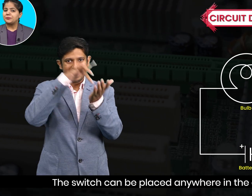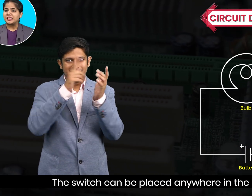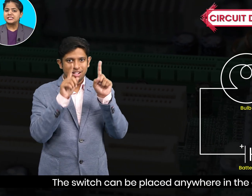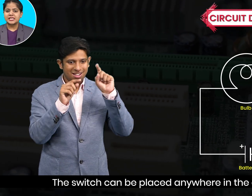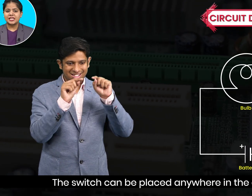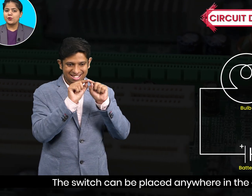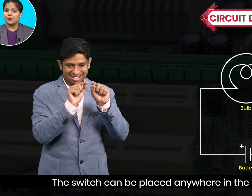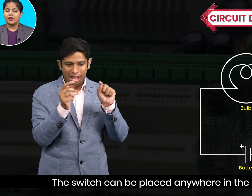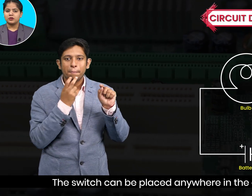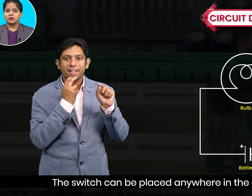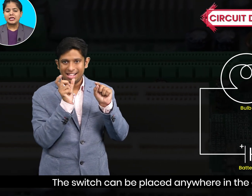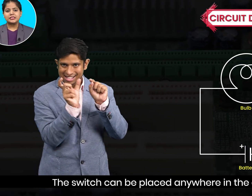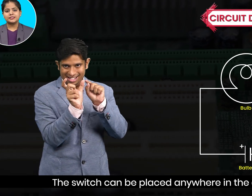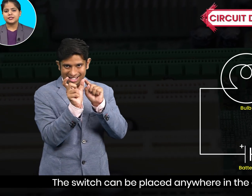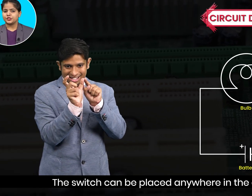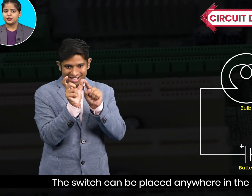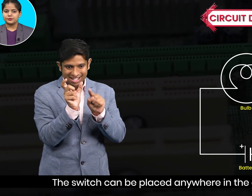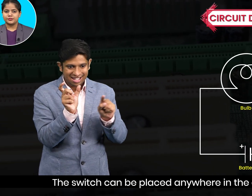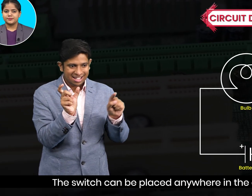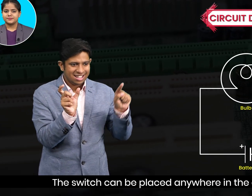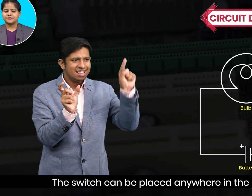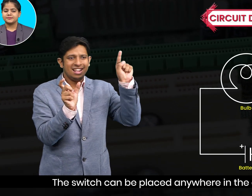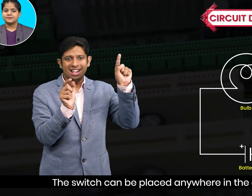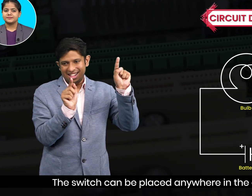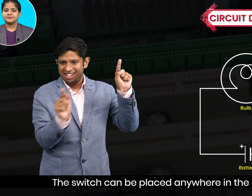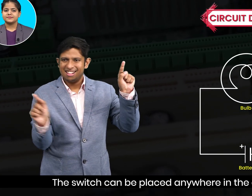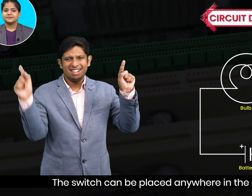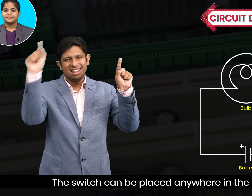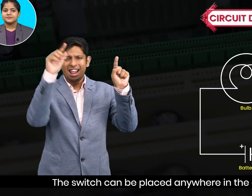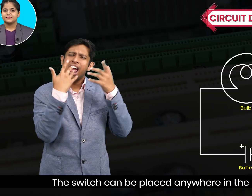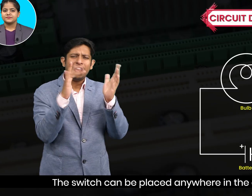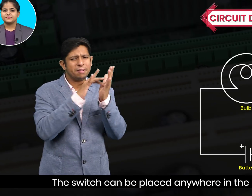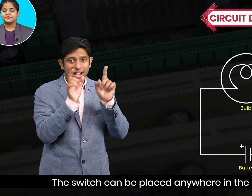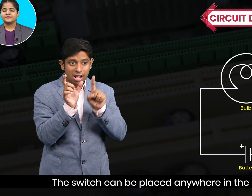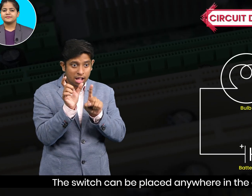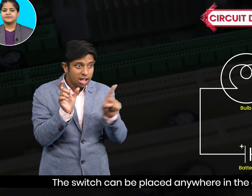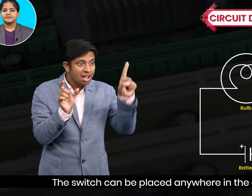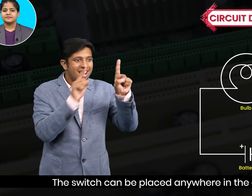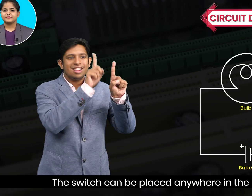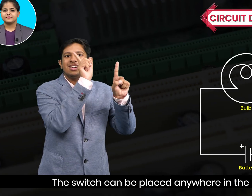can be placed anywhere in the circuit.